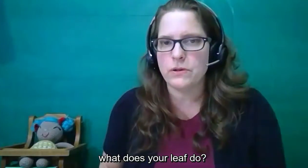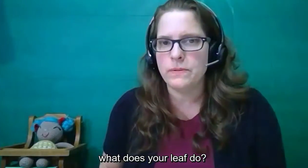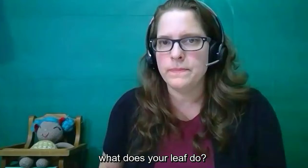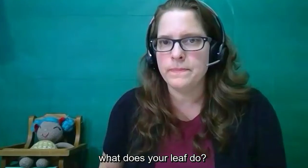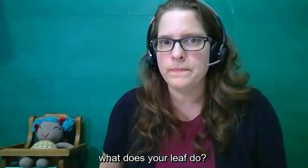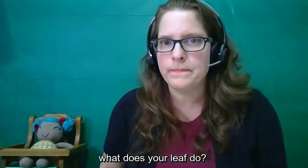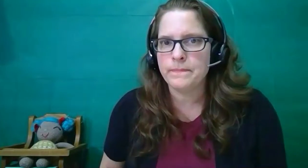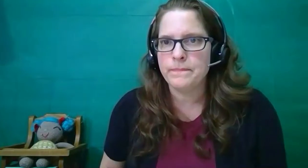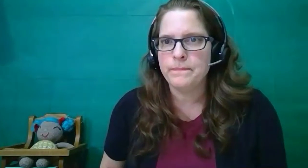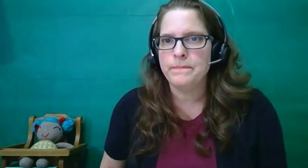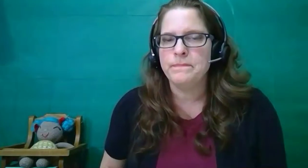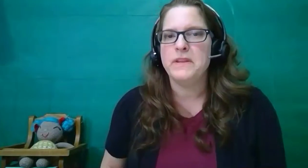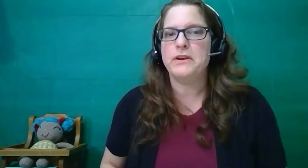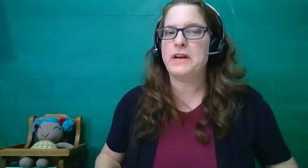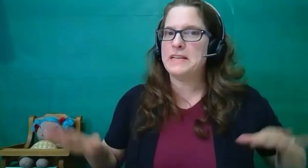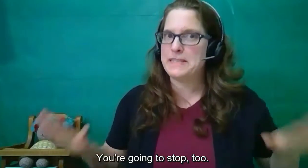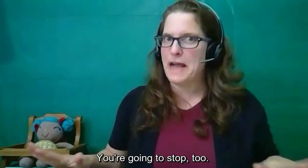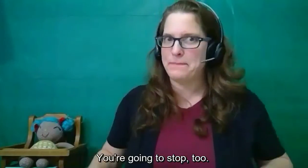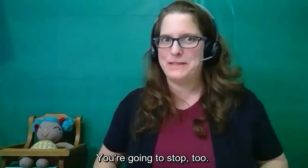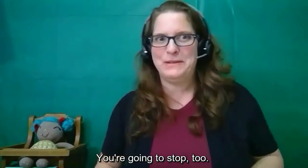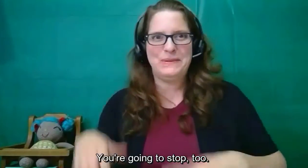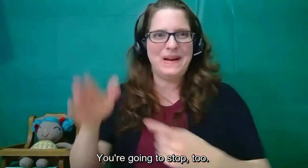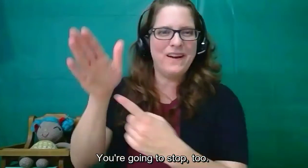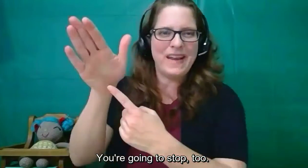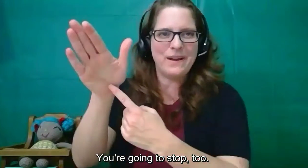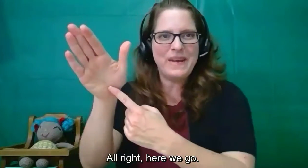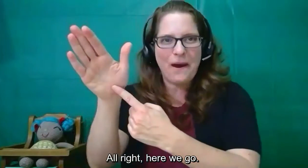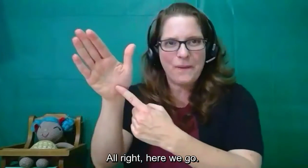do? You're going to stop too. All right, here we go.